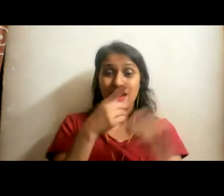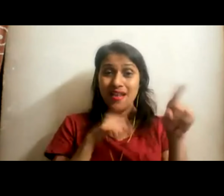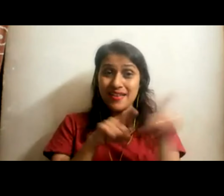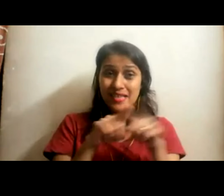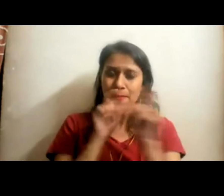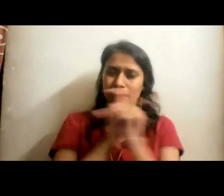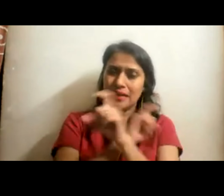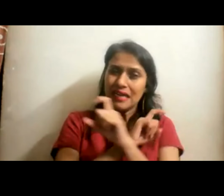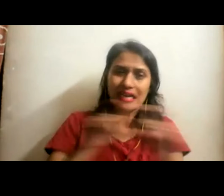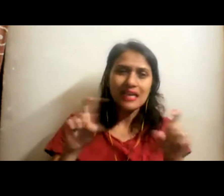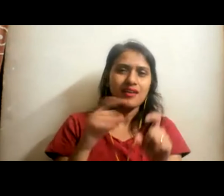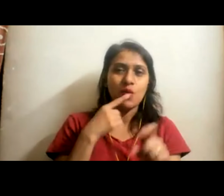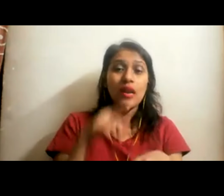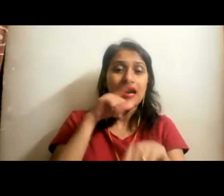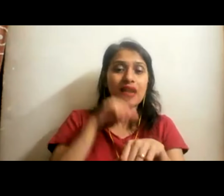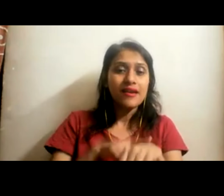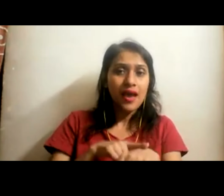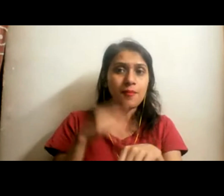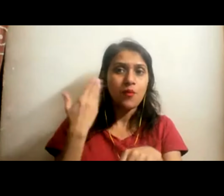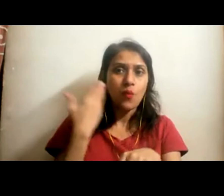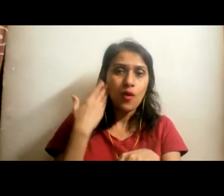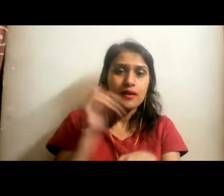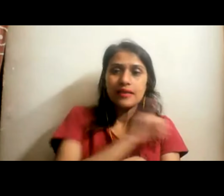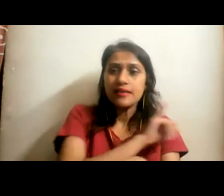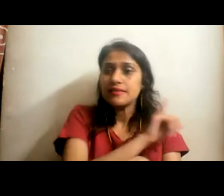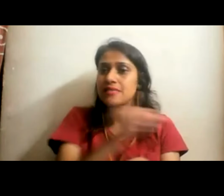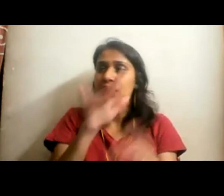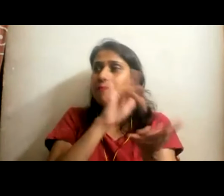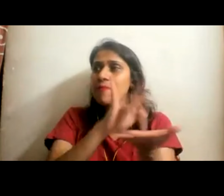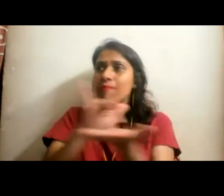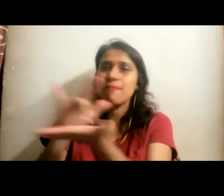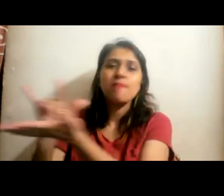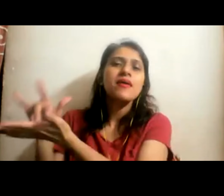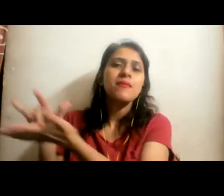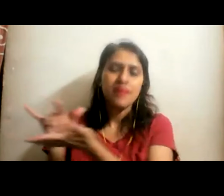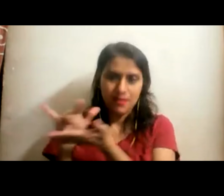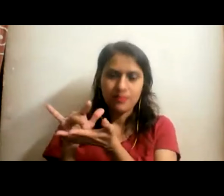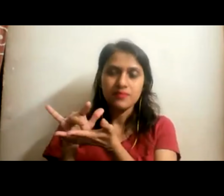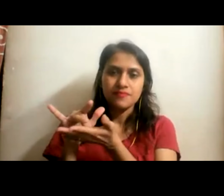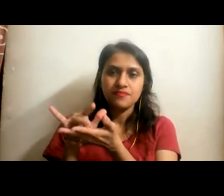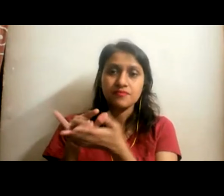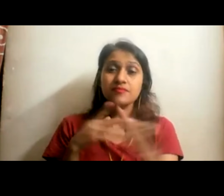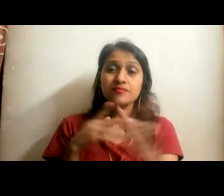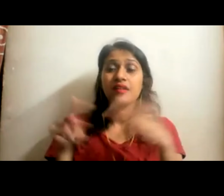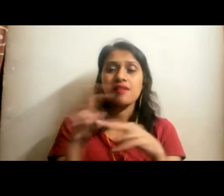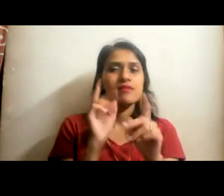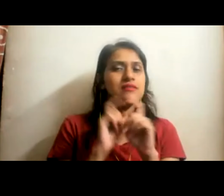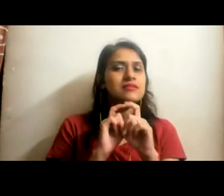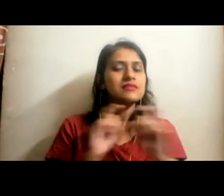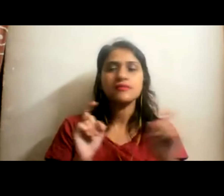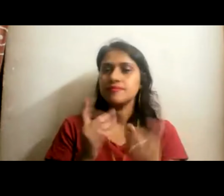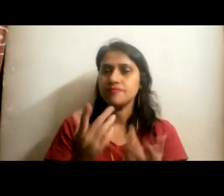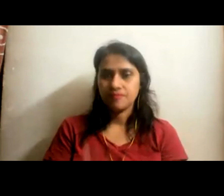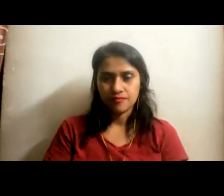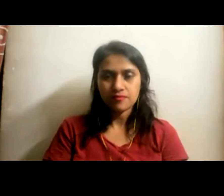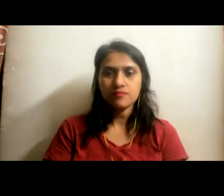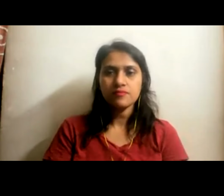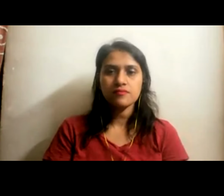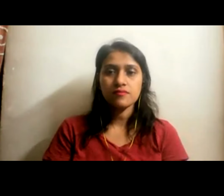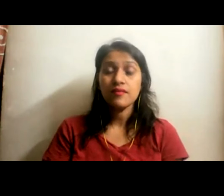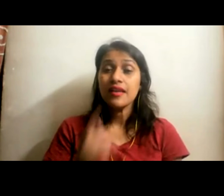clear that when I was discussing the types, I mentioned that those are the divisions are not always clear. So if some study